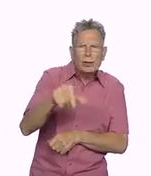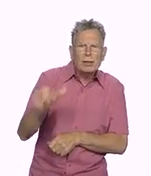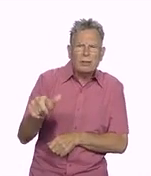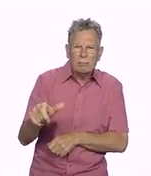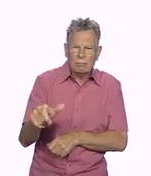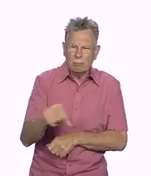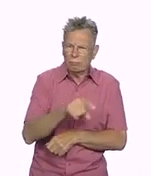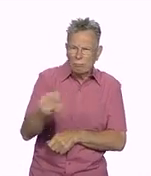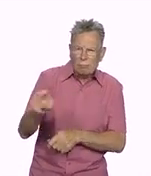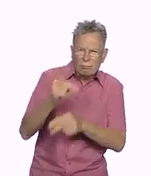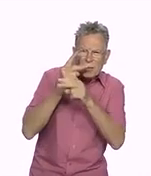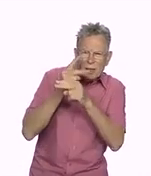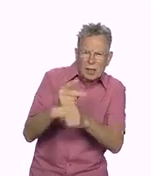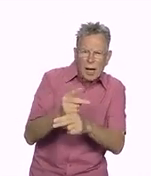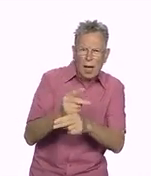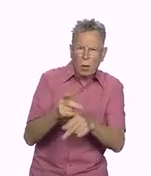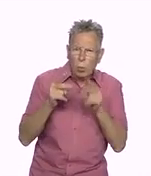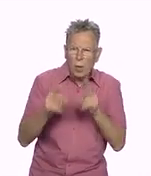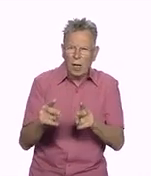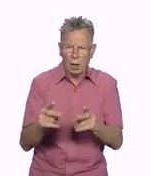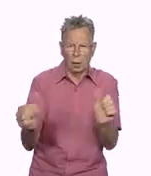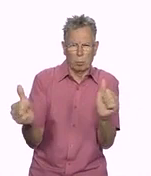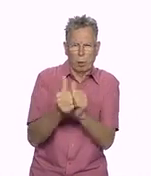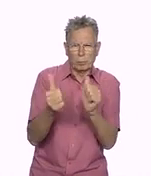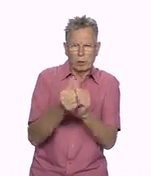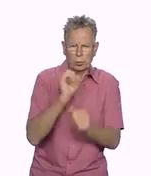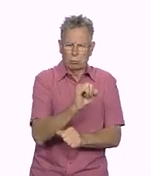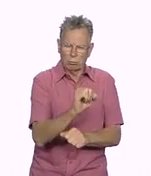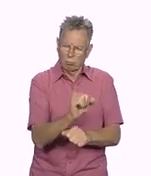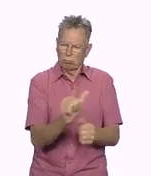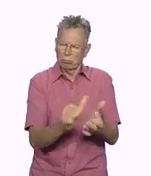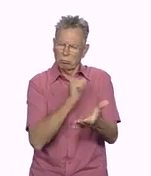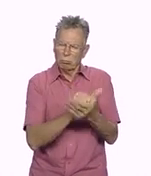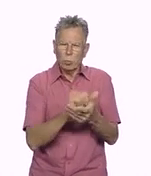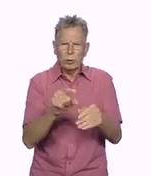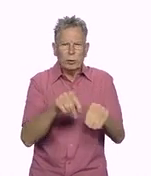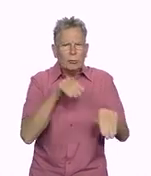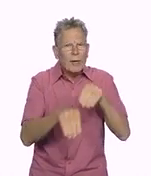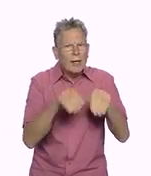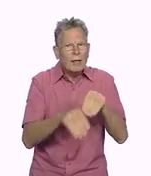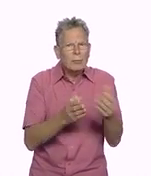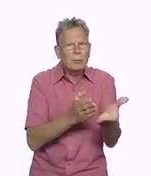They will see patients and take part in their care in ways that are appropriate to their level of training.